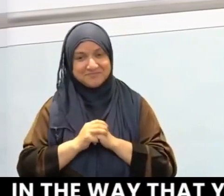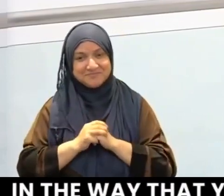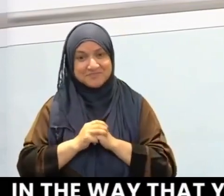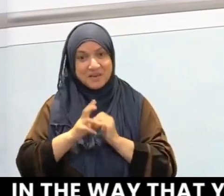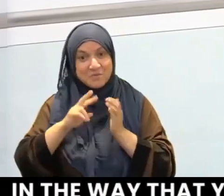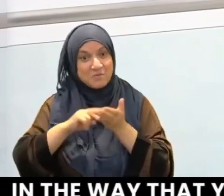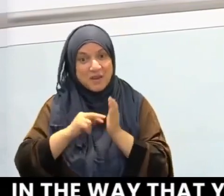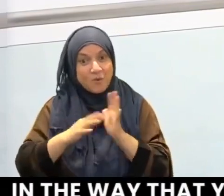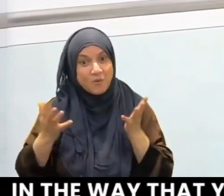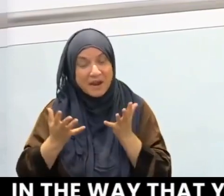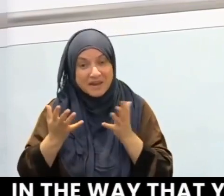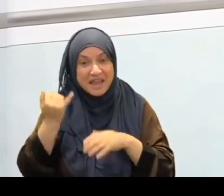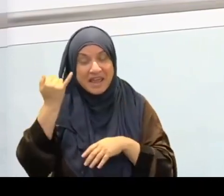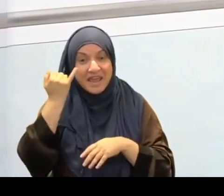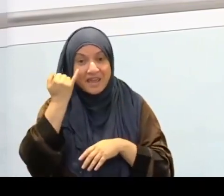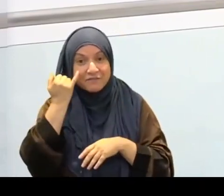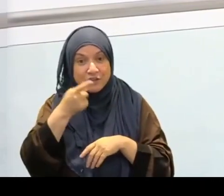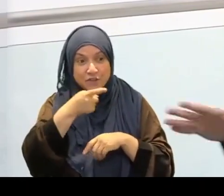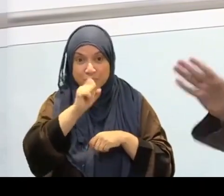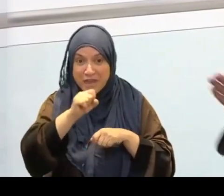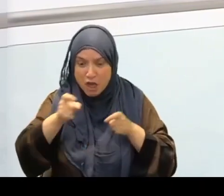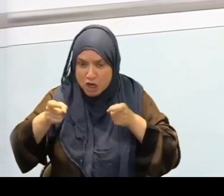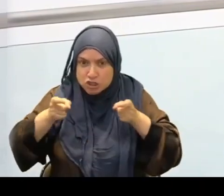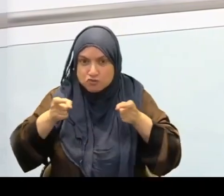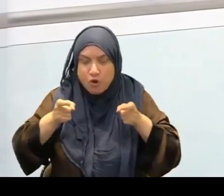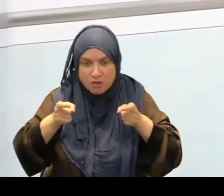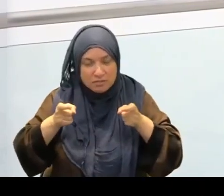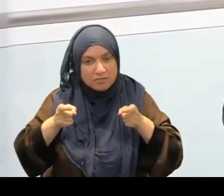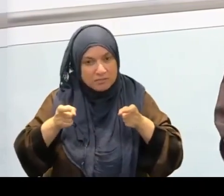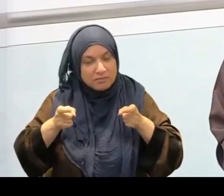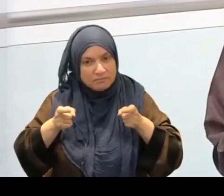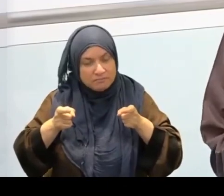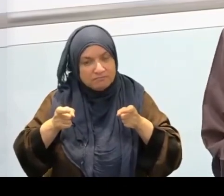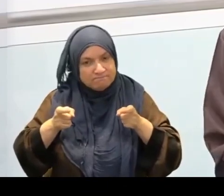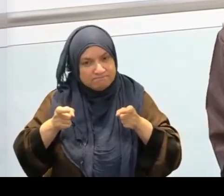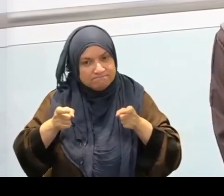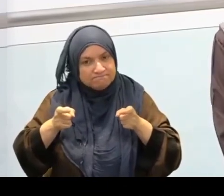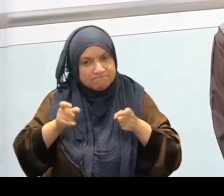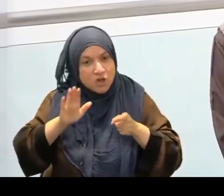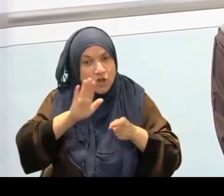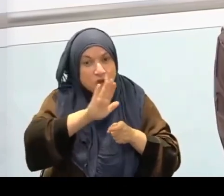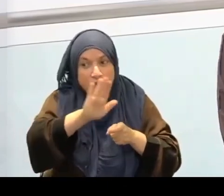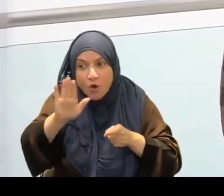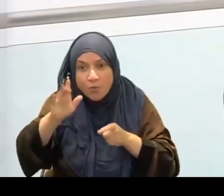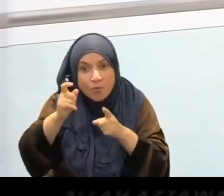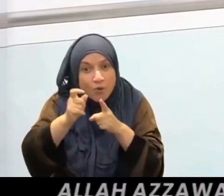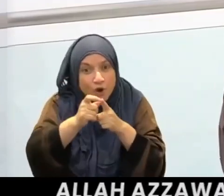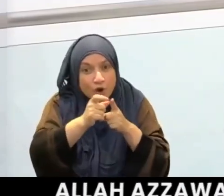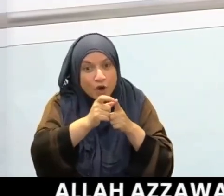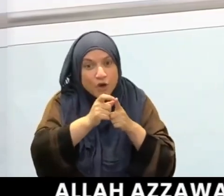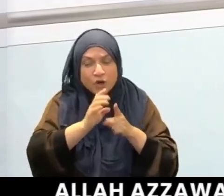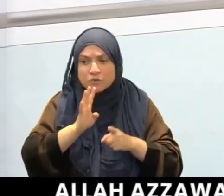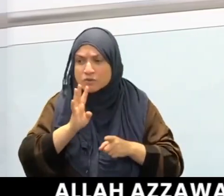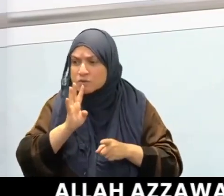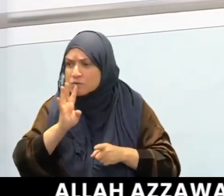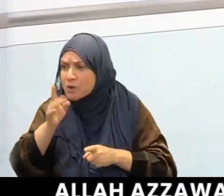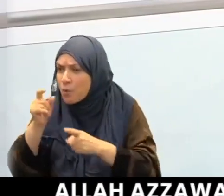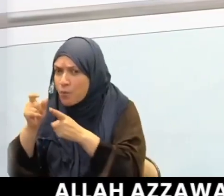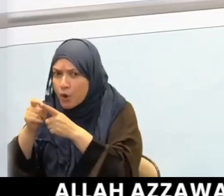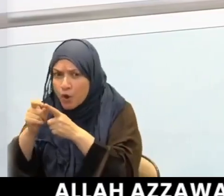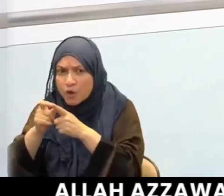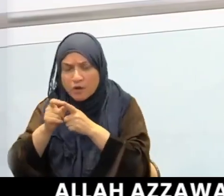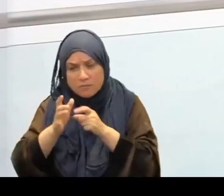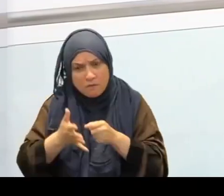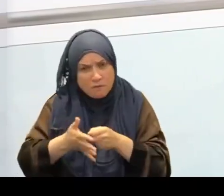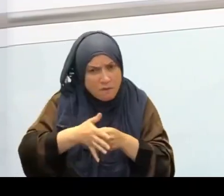your tongue and in your chastity, I guarantee you Jannah. SubhanAllah, when you look at the Quran, Allah Azza wa Jalla, as He describes